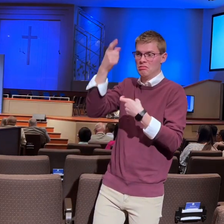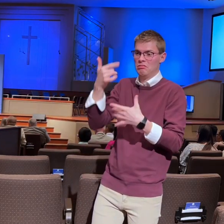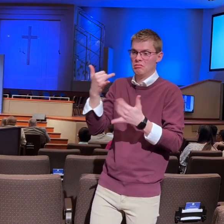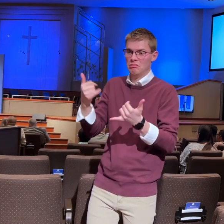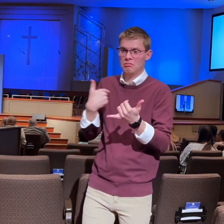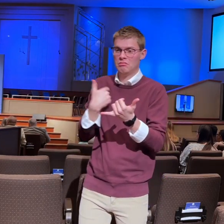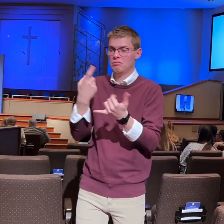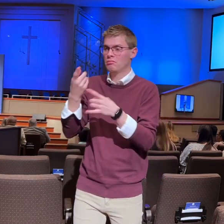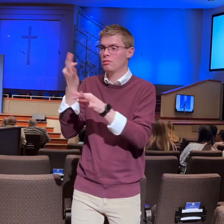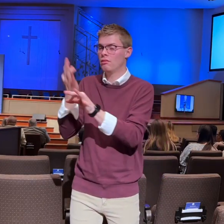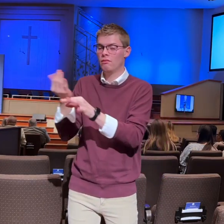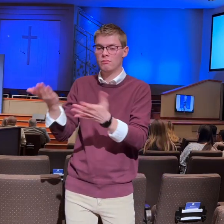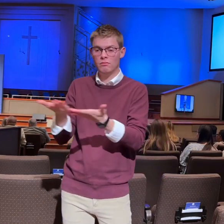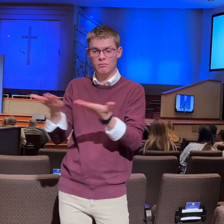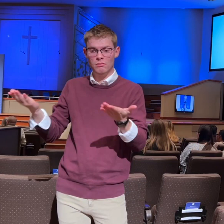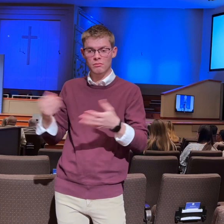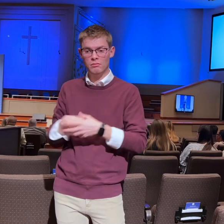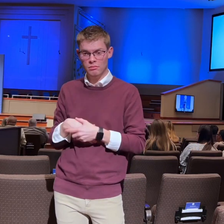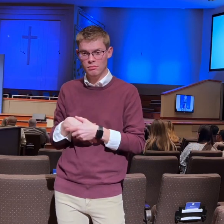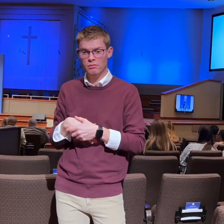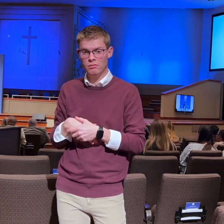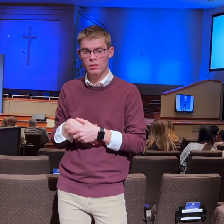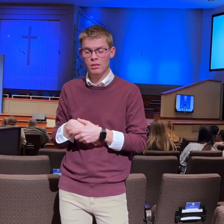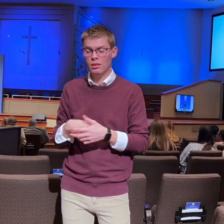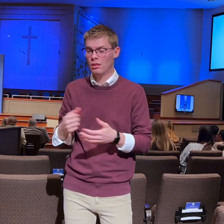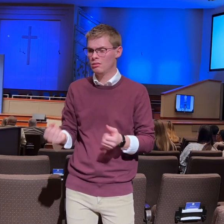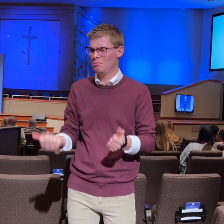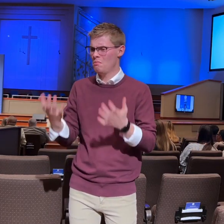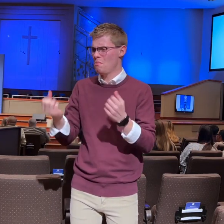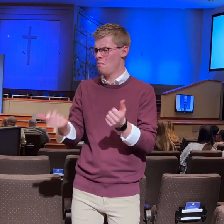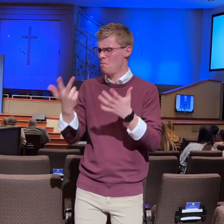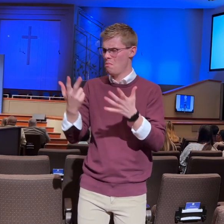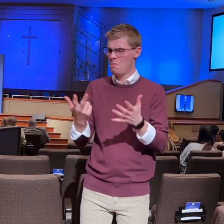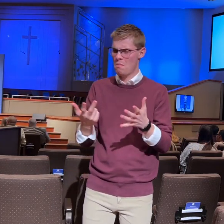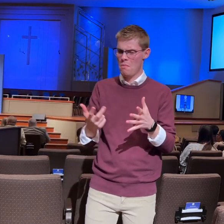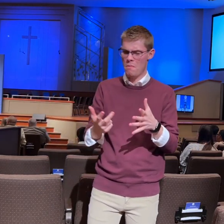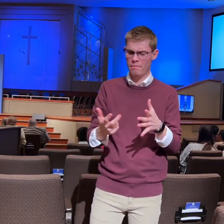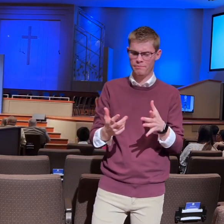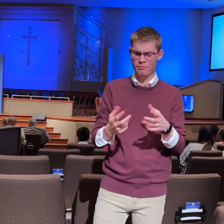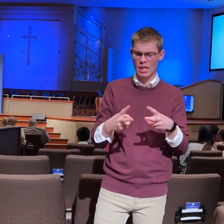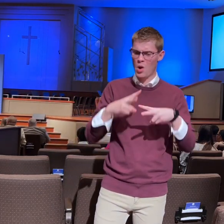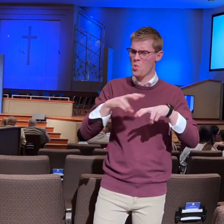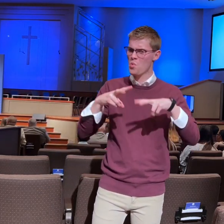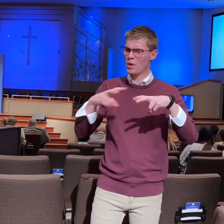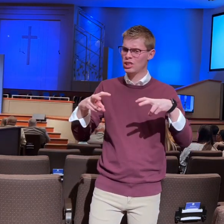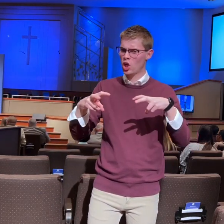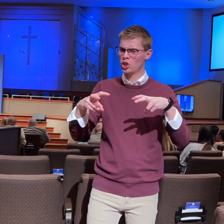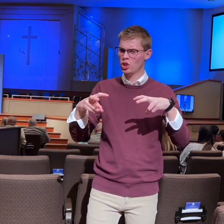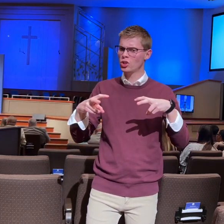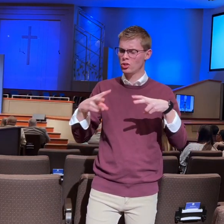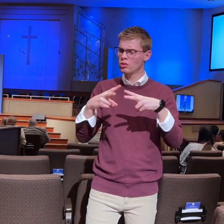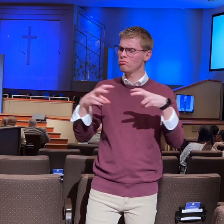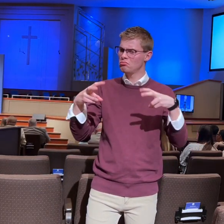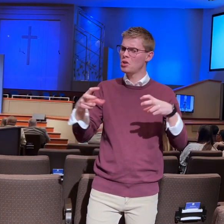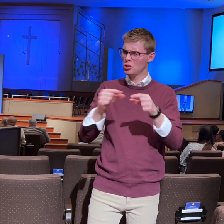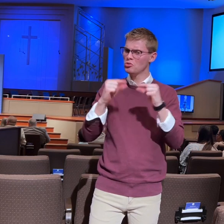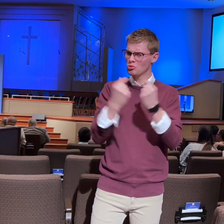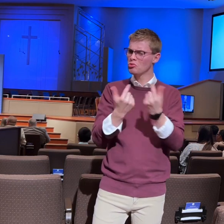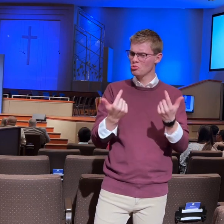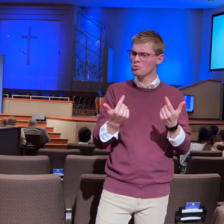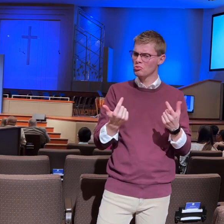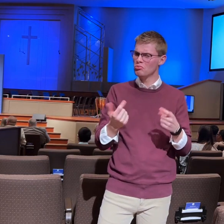find these studies in Pew Research basically saying that there's a turning away, there's a falling away that is definitive